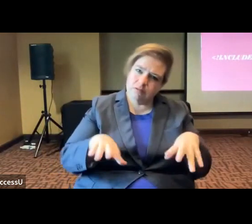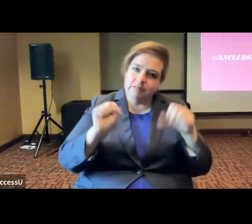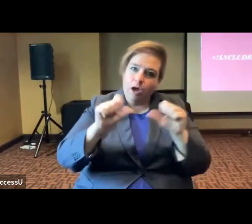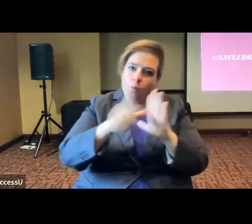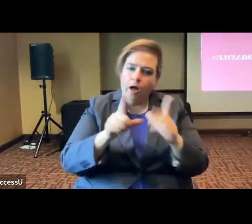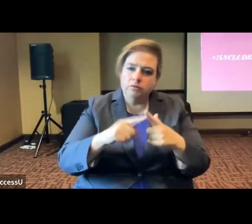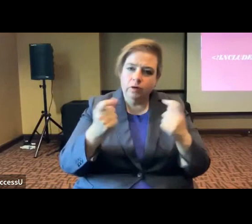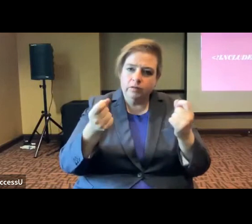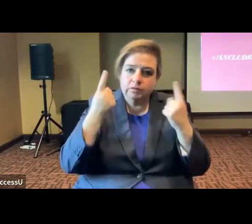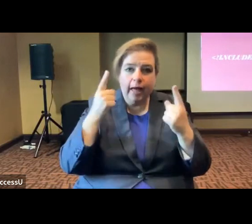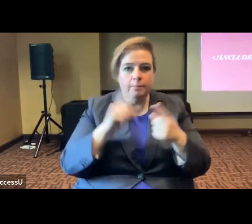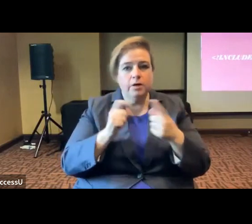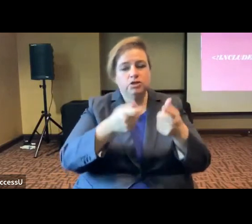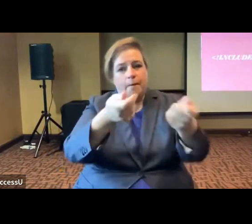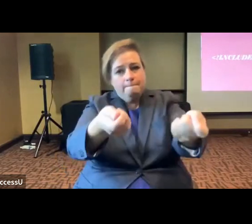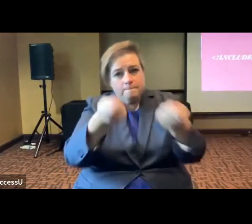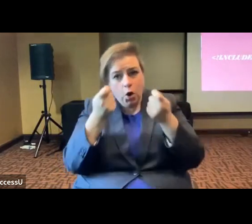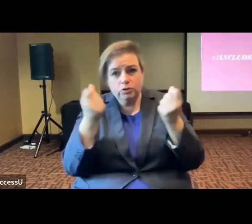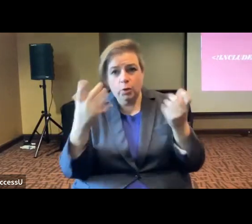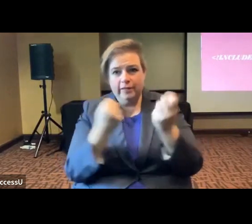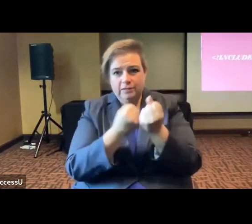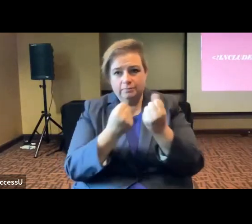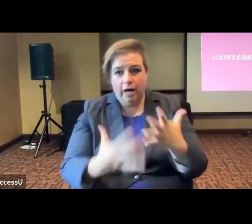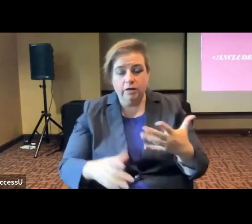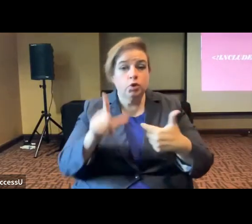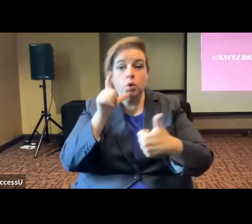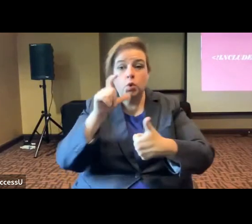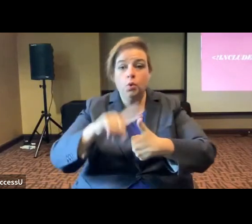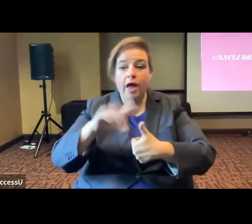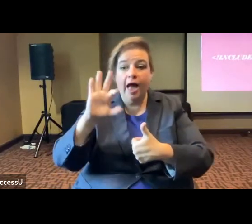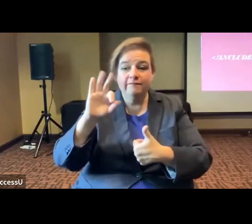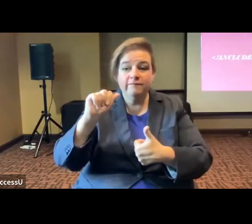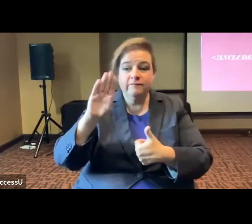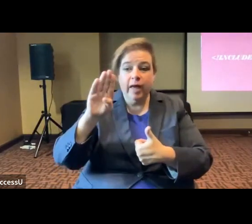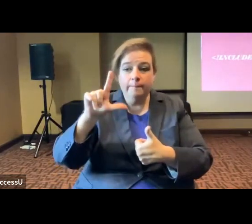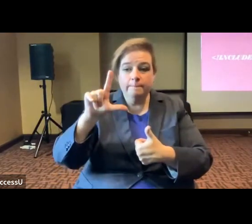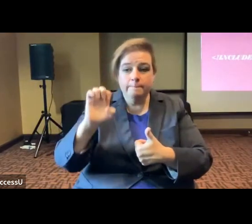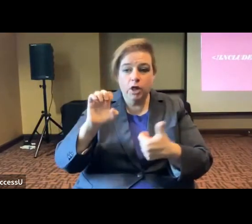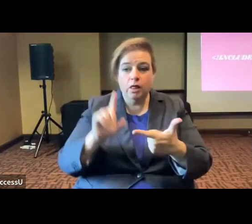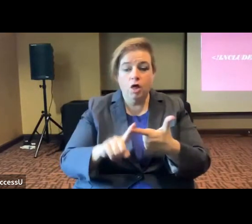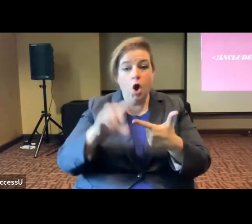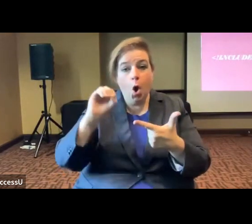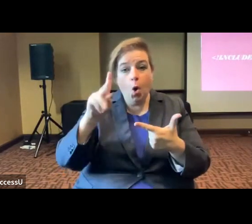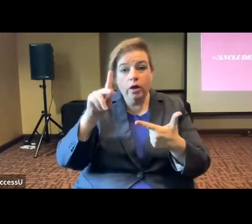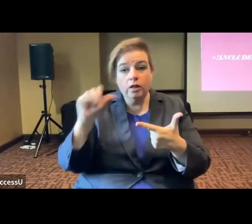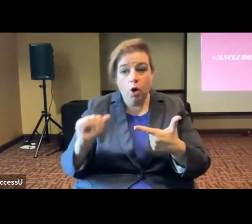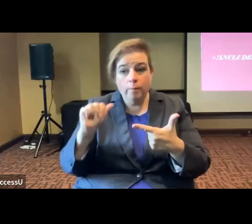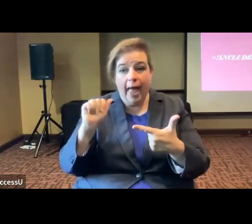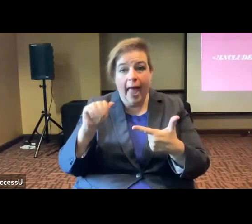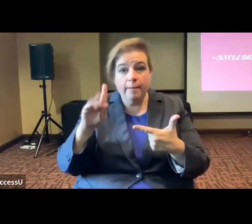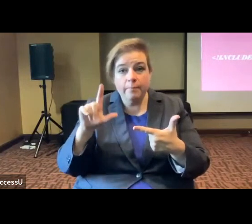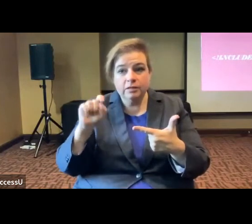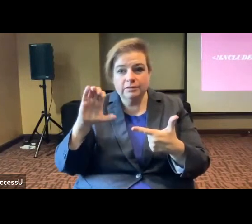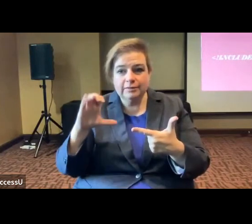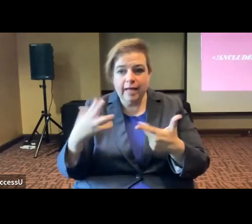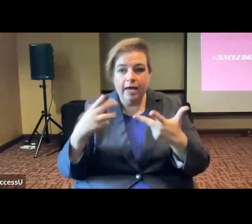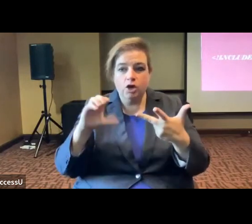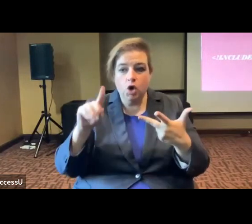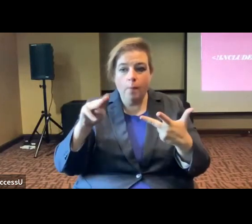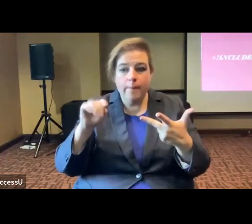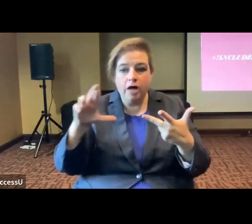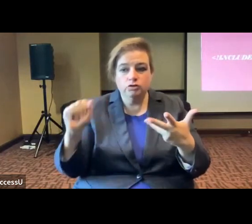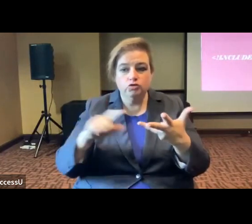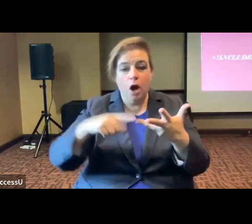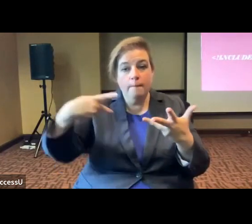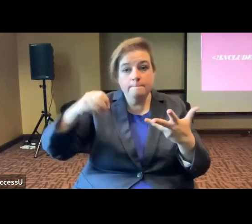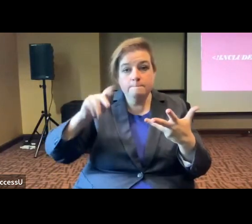going to, Fable, thank you, Fable, Evinced, Oklahoma Able Tech, Code Mantra, Pope Tech,